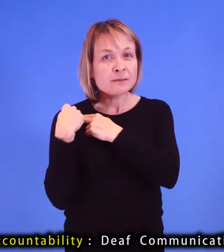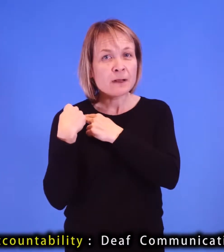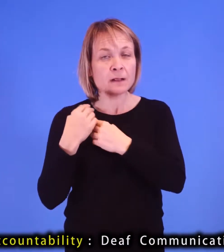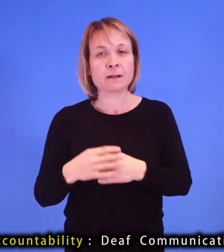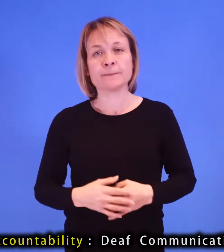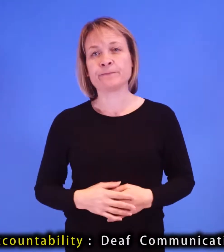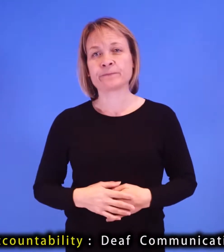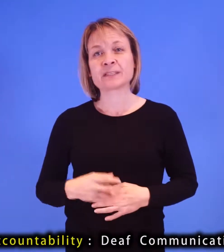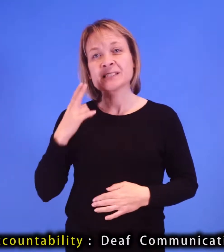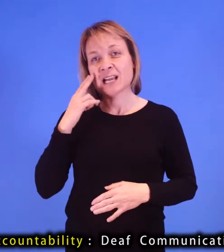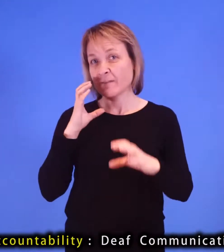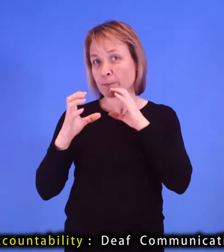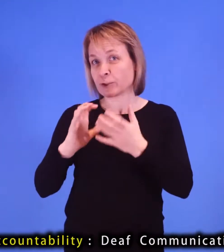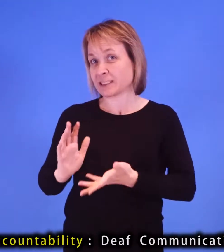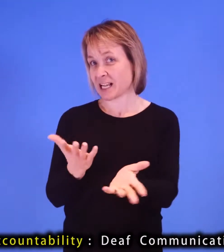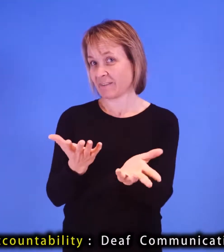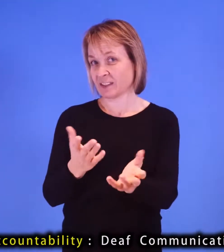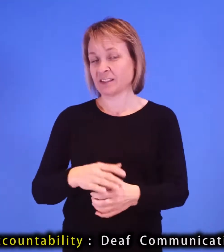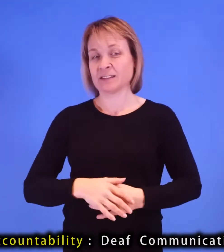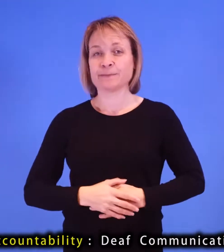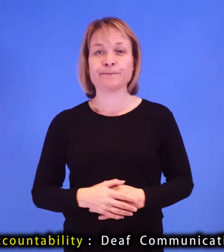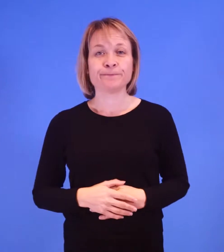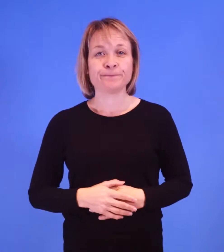Accountability. Deaf Communication Service.